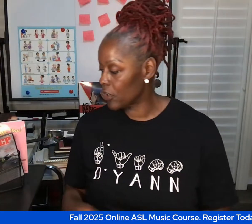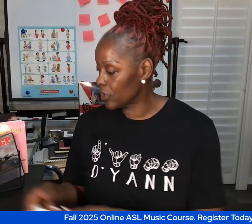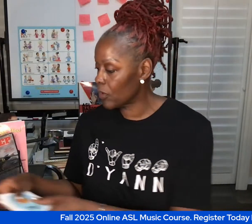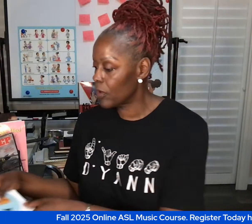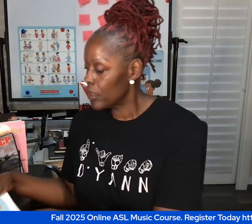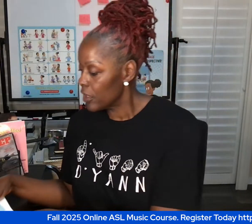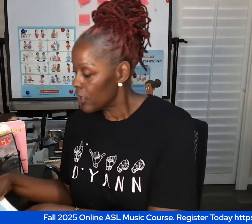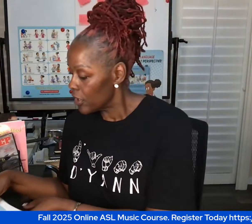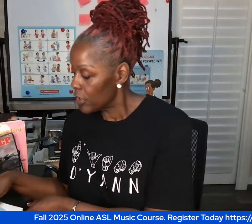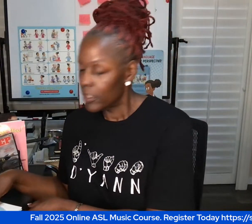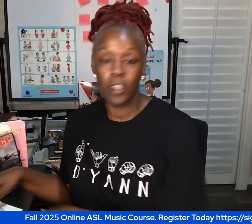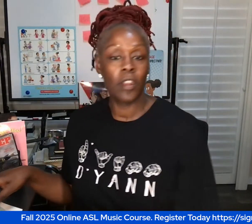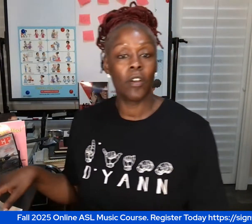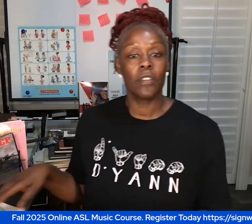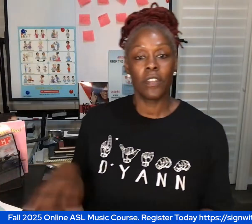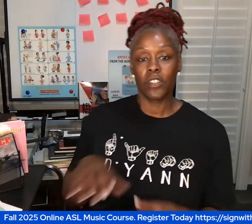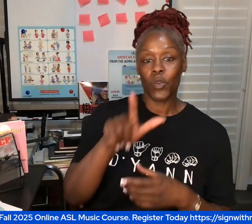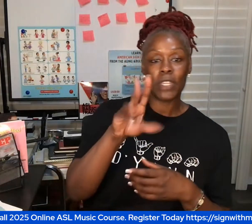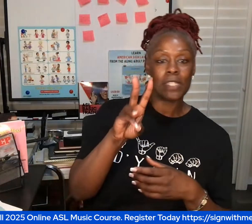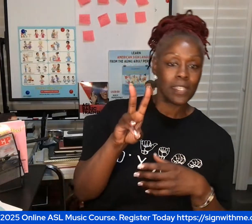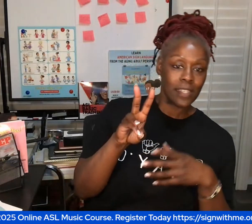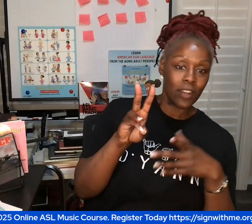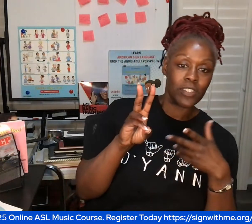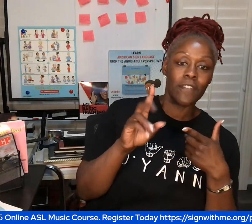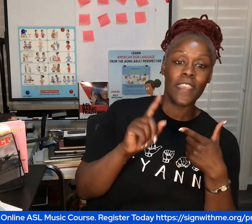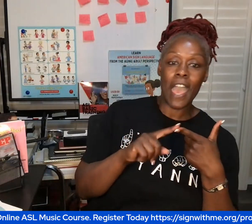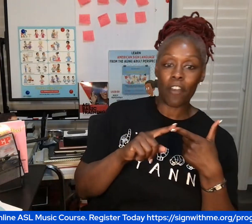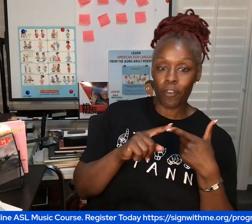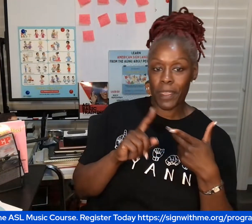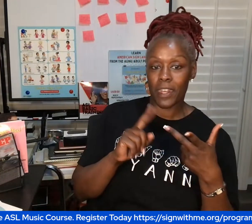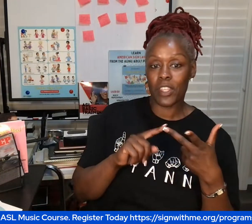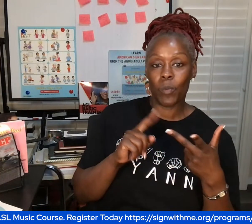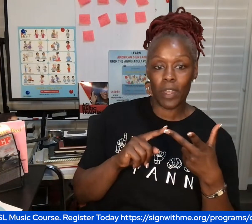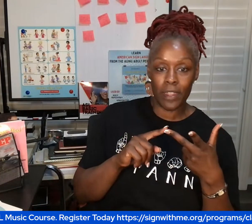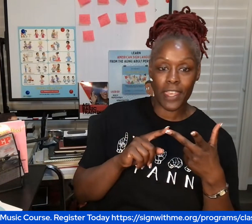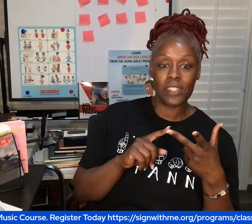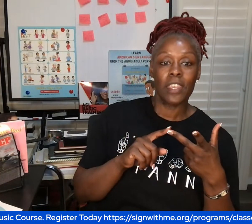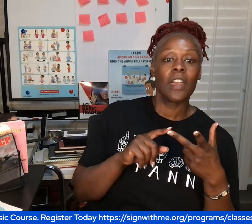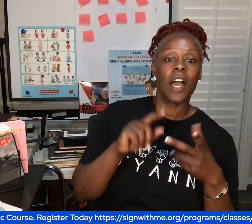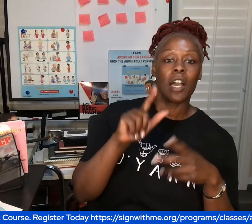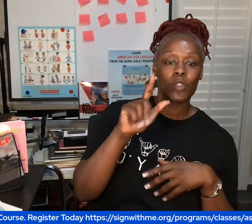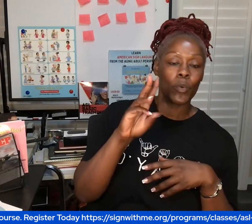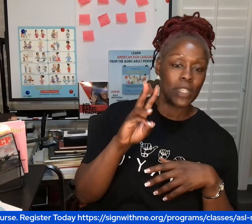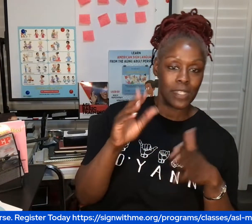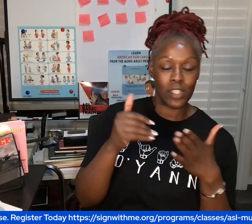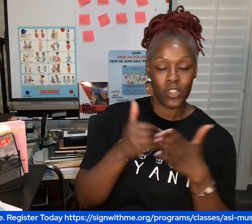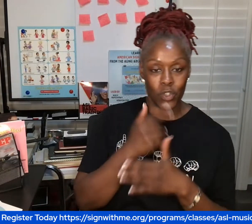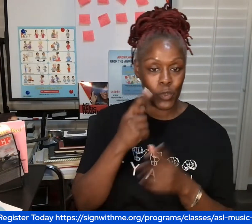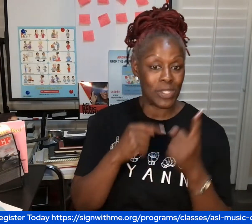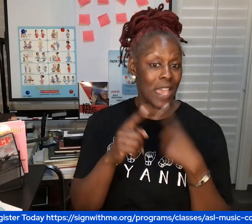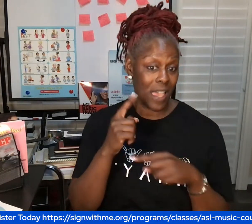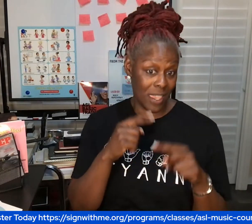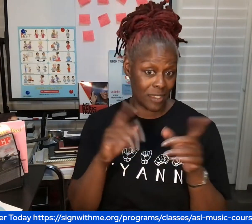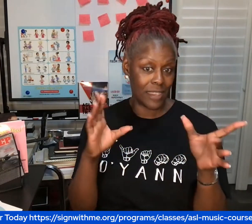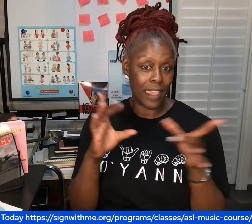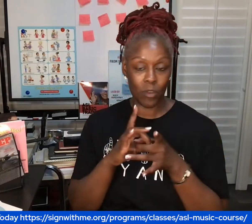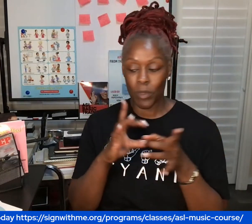learn, the 26 letters of the alphabet, as well as 26 new signs that can